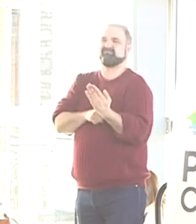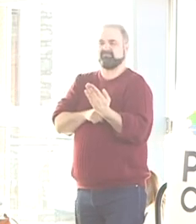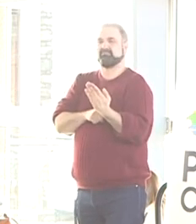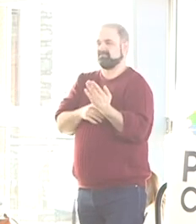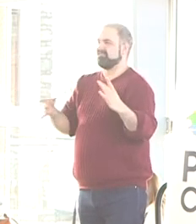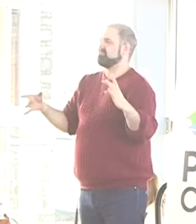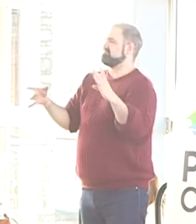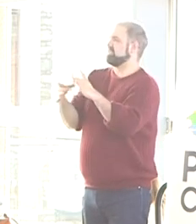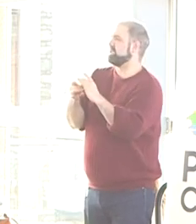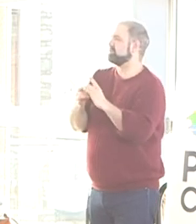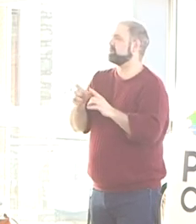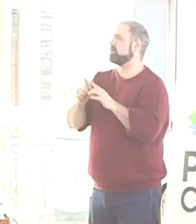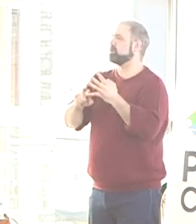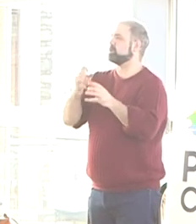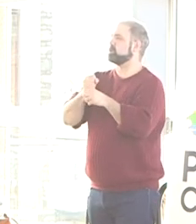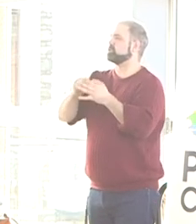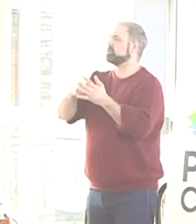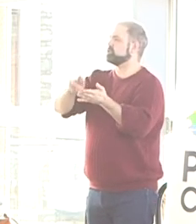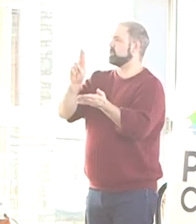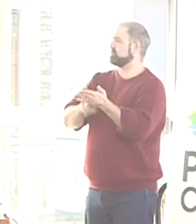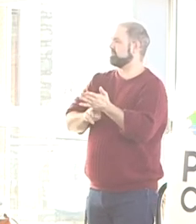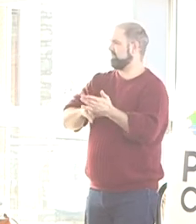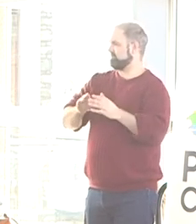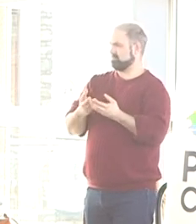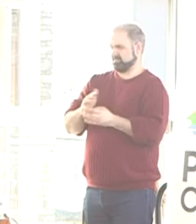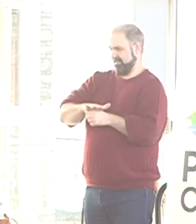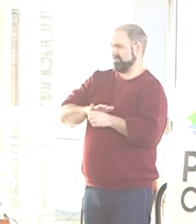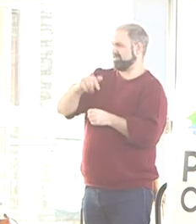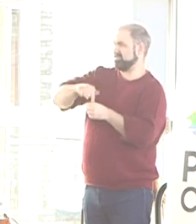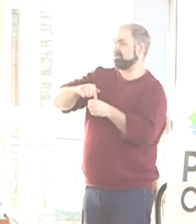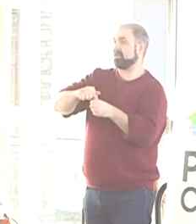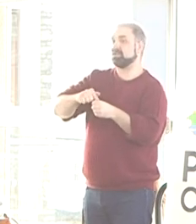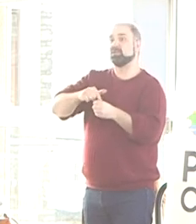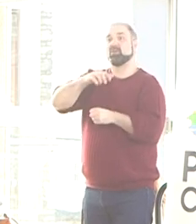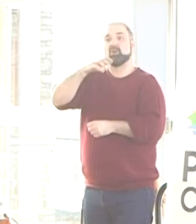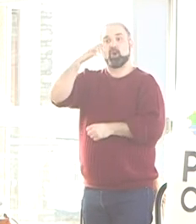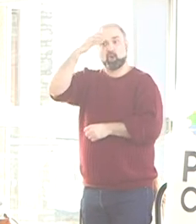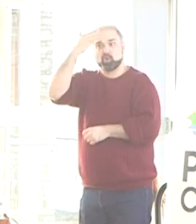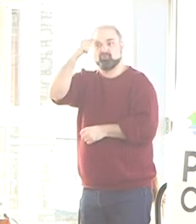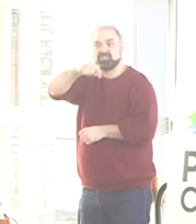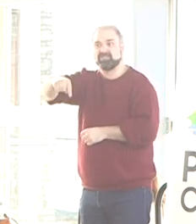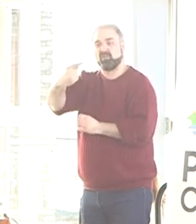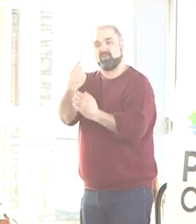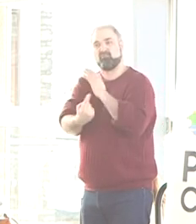was in line with the Dudgeon case, which was preceded it, that countries were allowed to make their own rules,